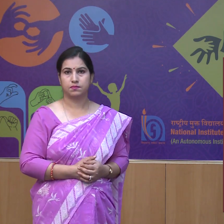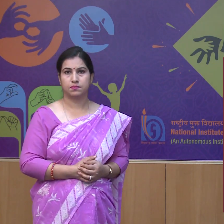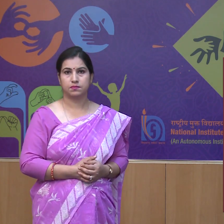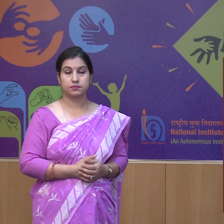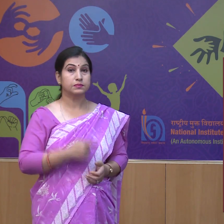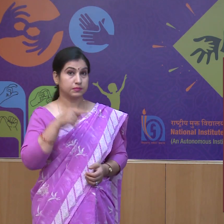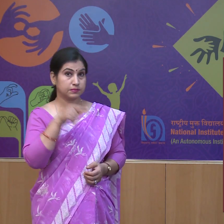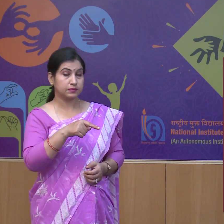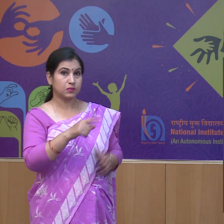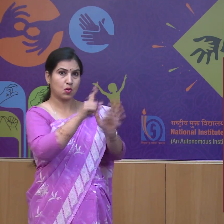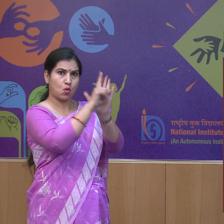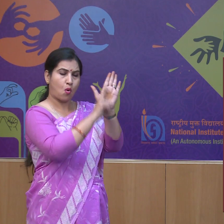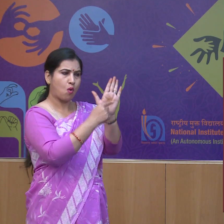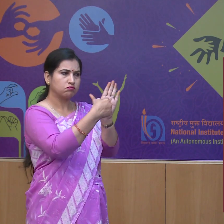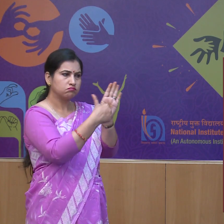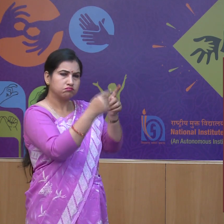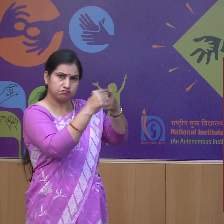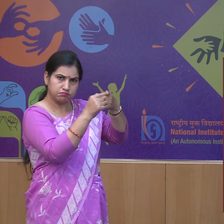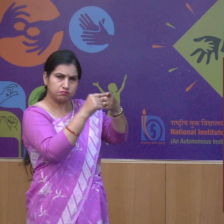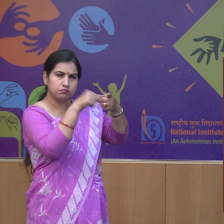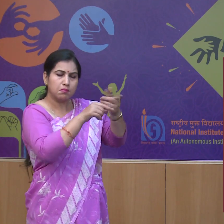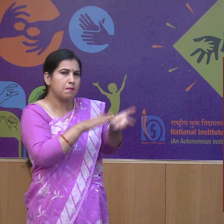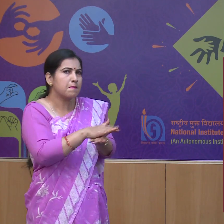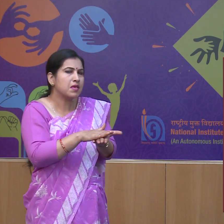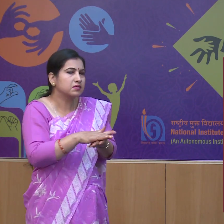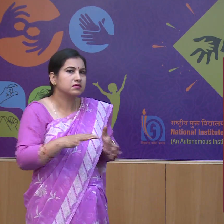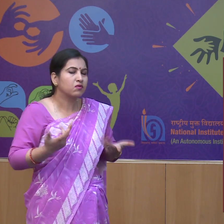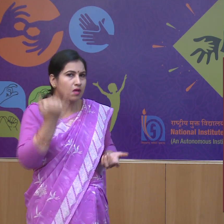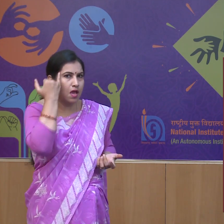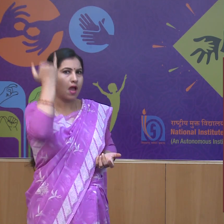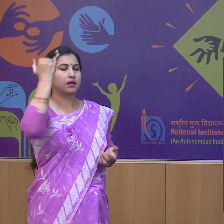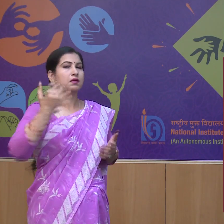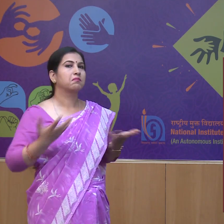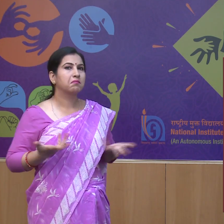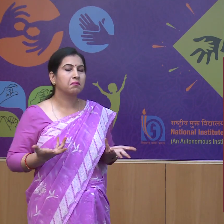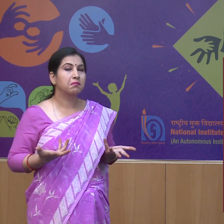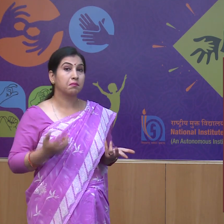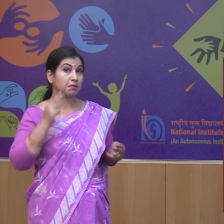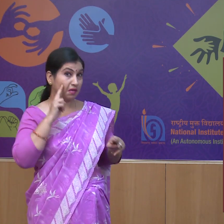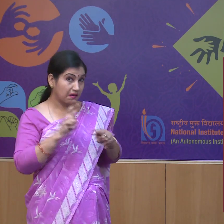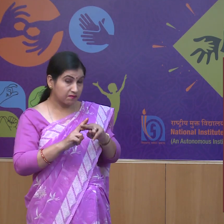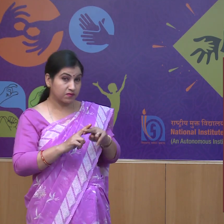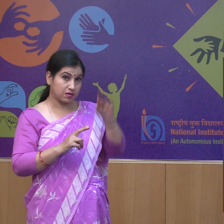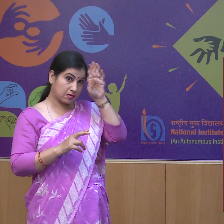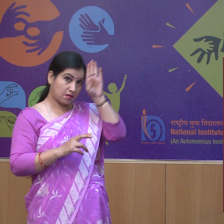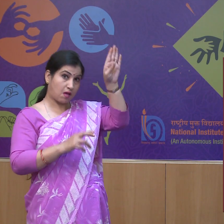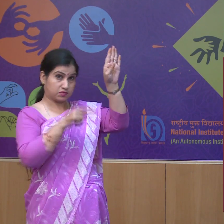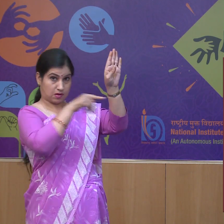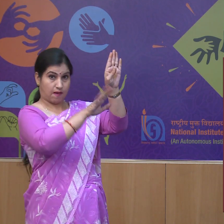This doctrine was based on the idea that in case the ruler of